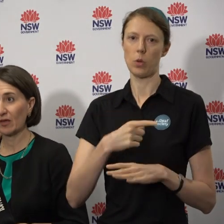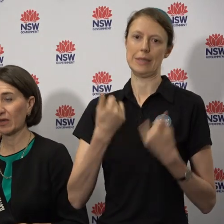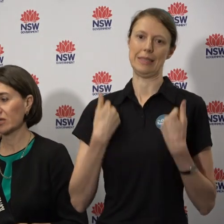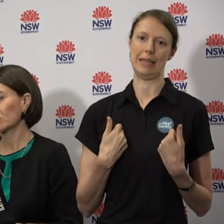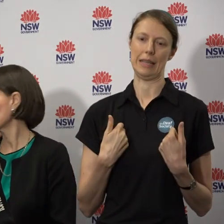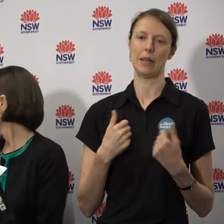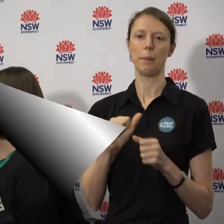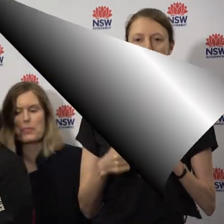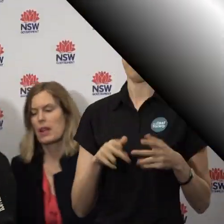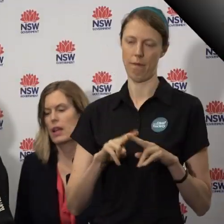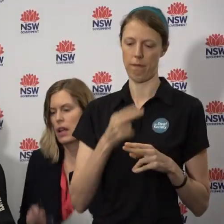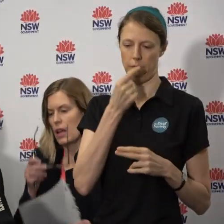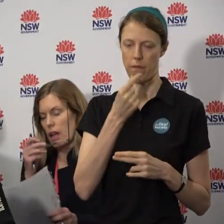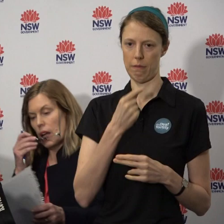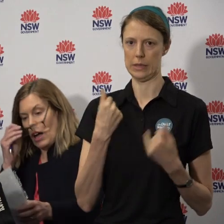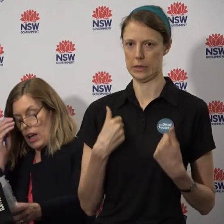please follow the health instructions.